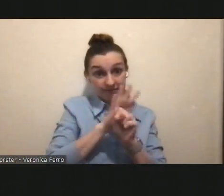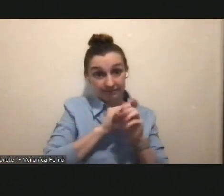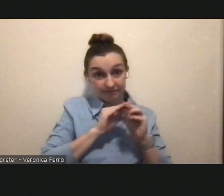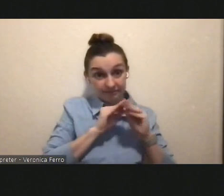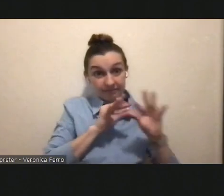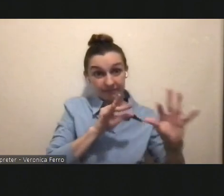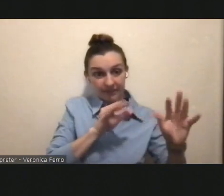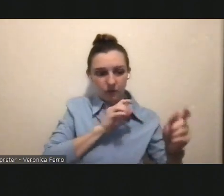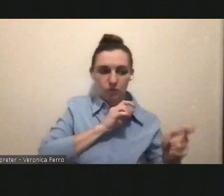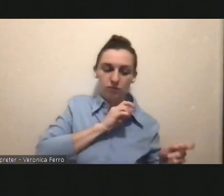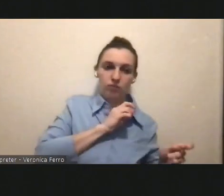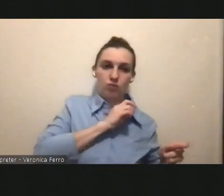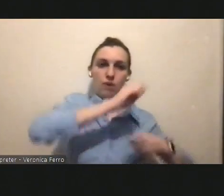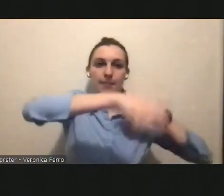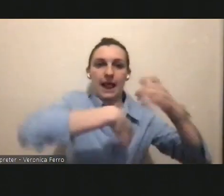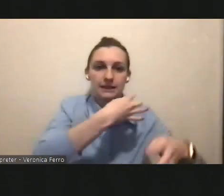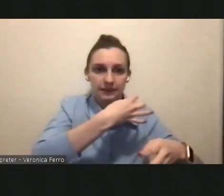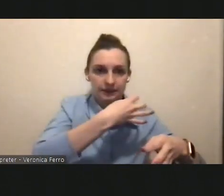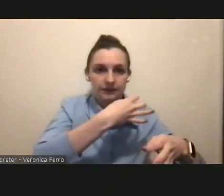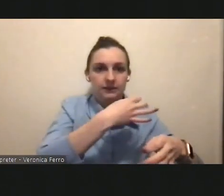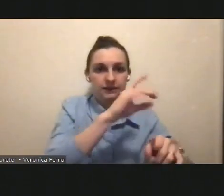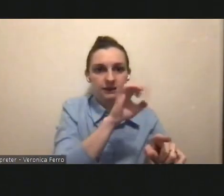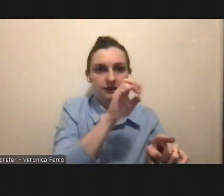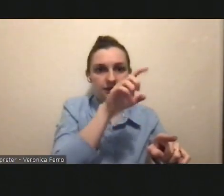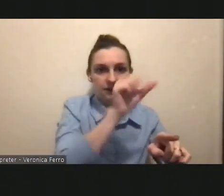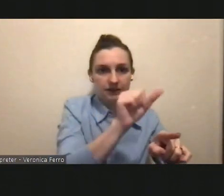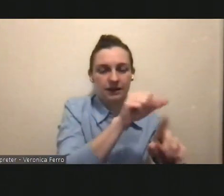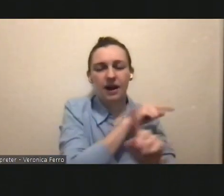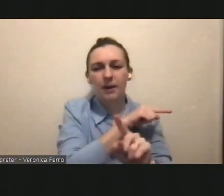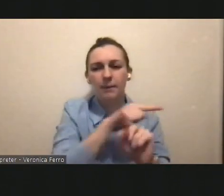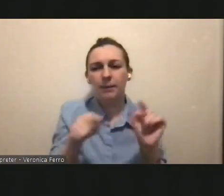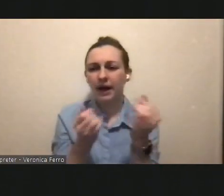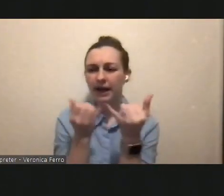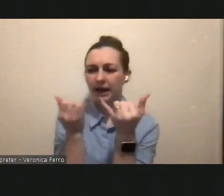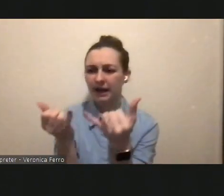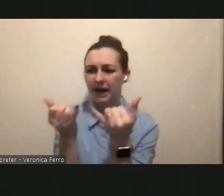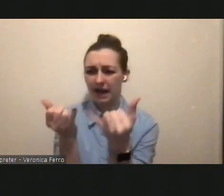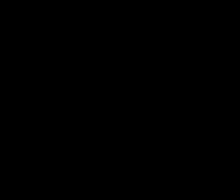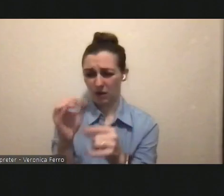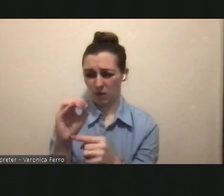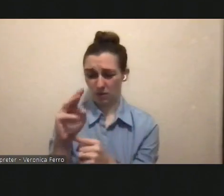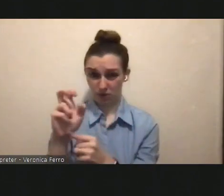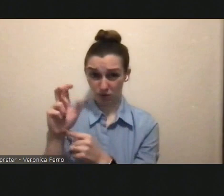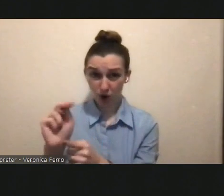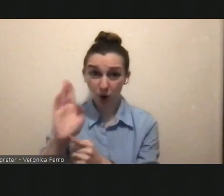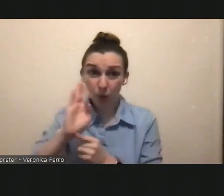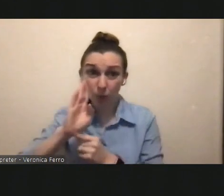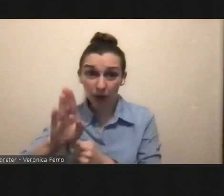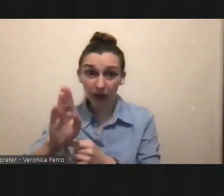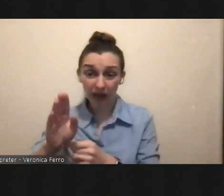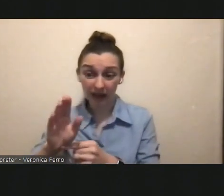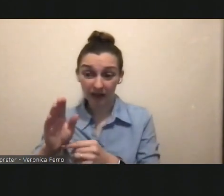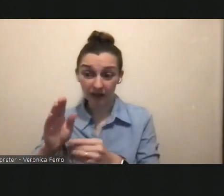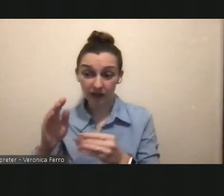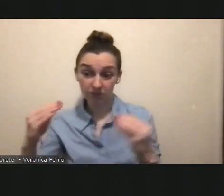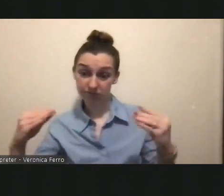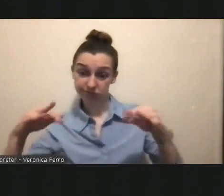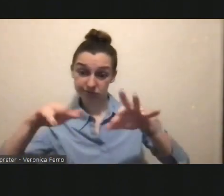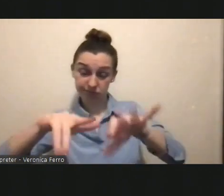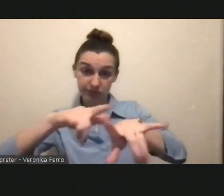going to see co-circulation of Omicron and Delta, or are we really going to see Omicron replace Delta? I think those questions. All